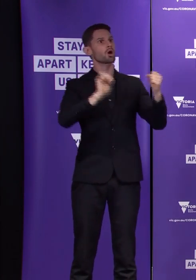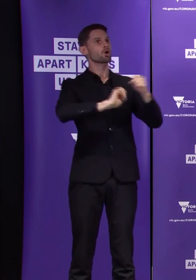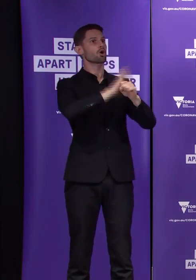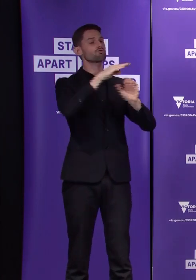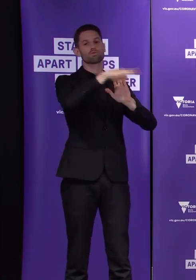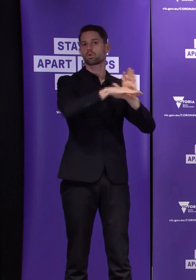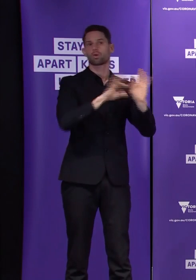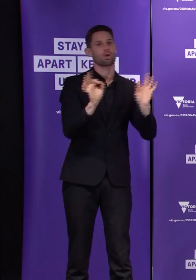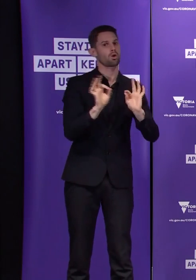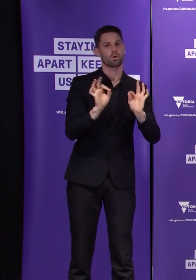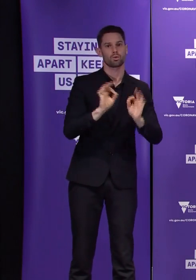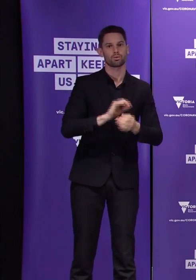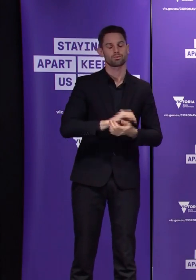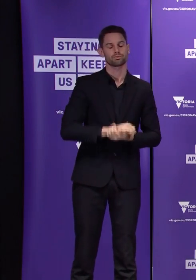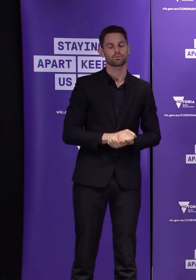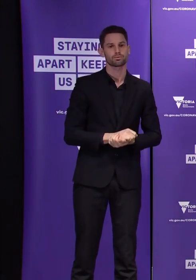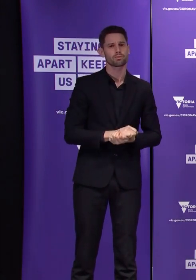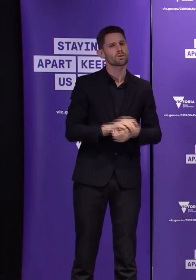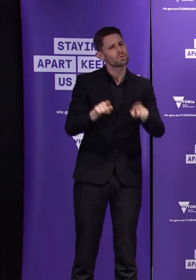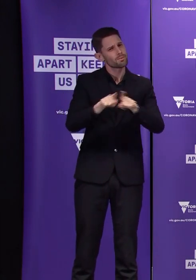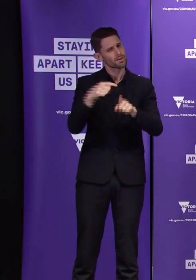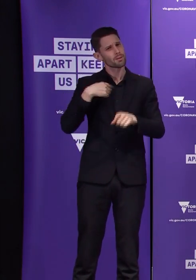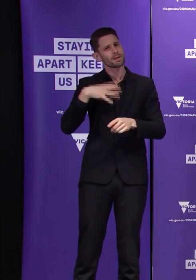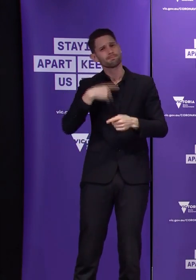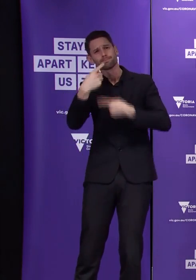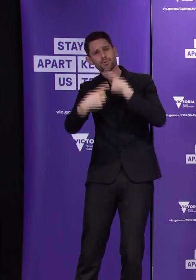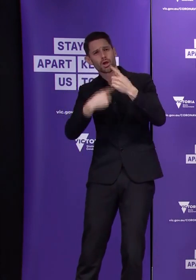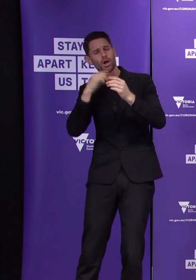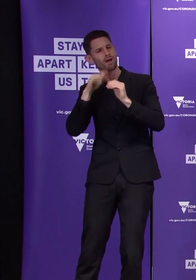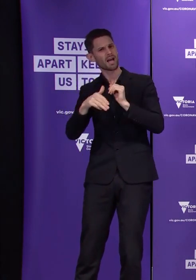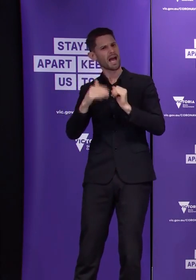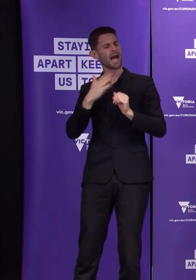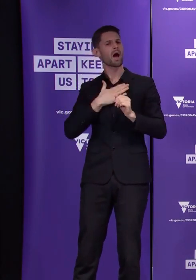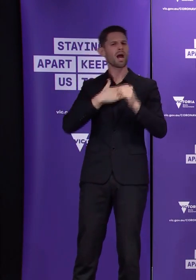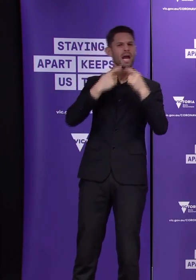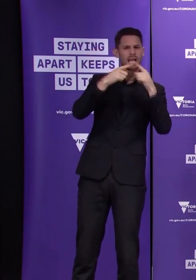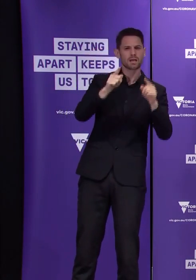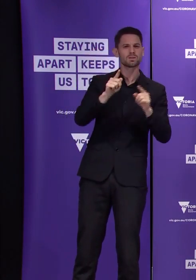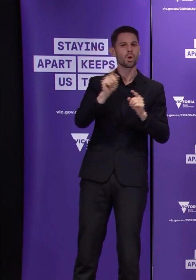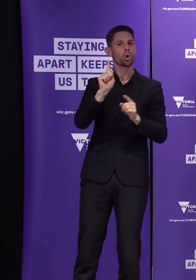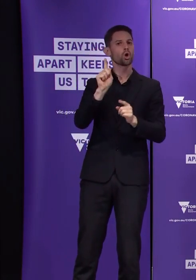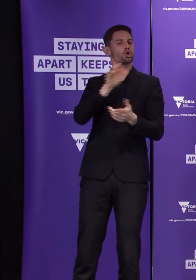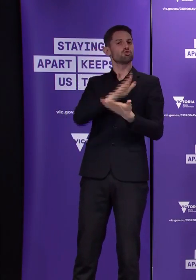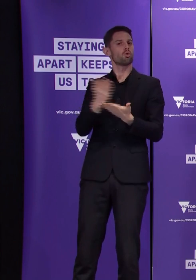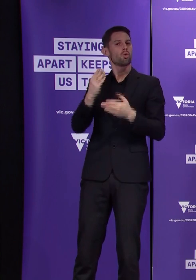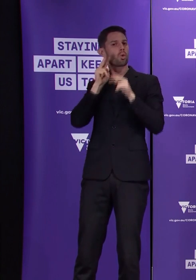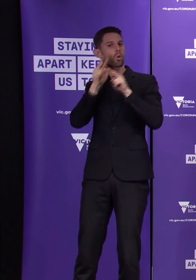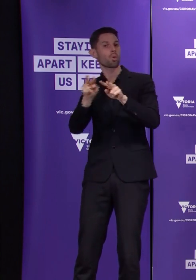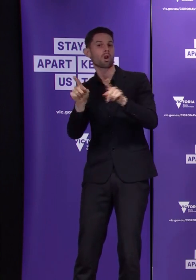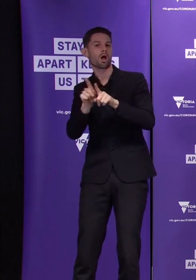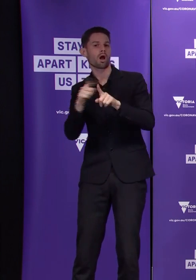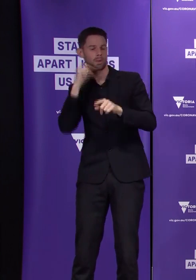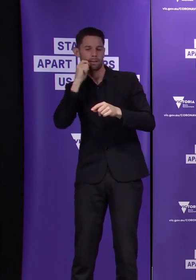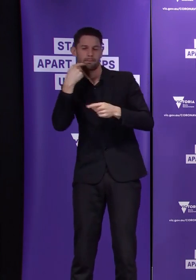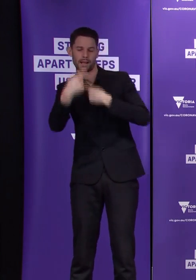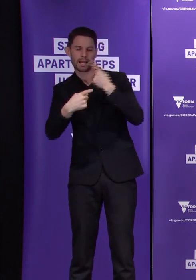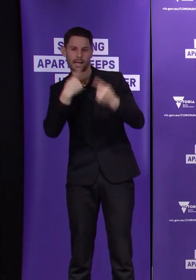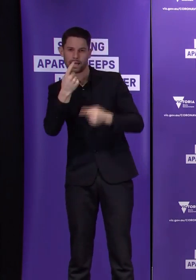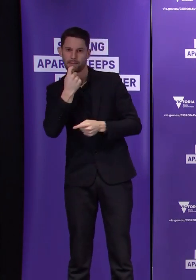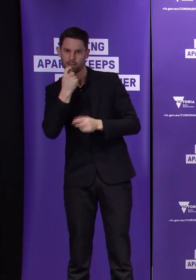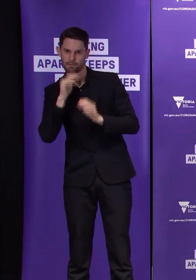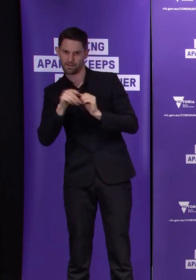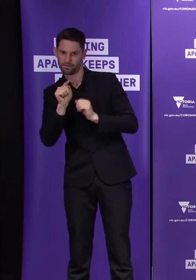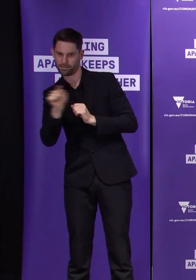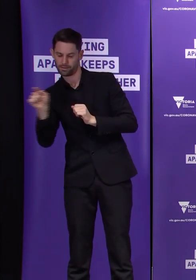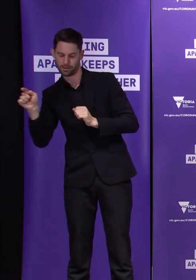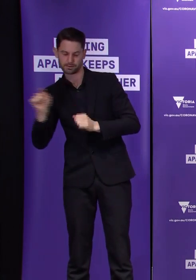context to it, just how each component, and it's got a number of components, and we can provide you the full details of that